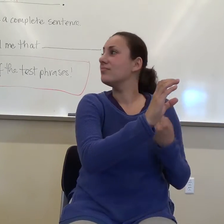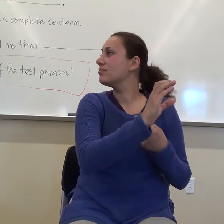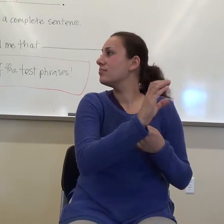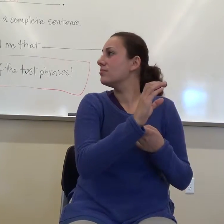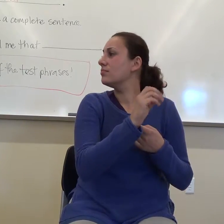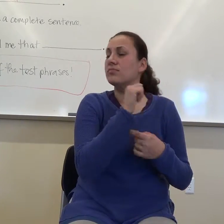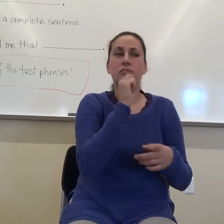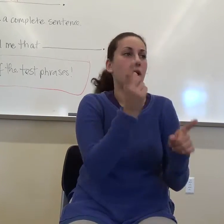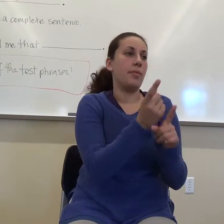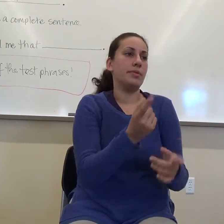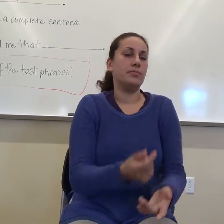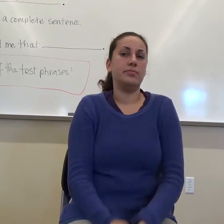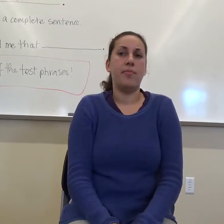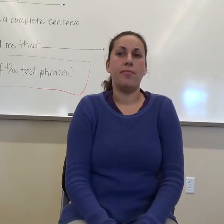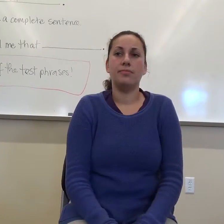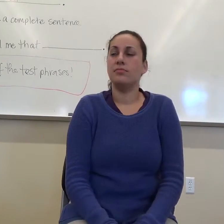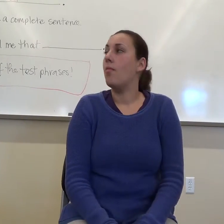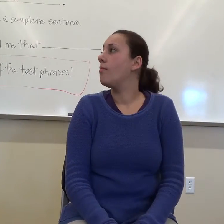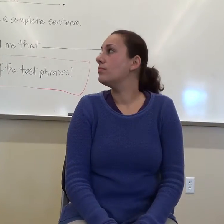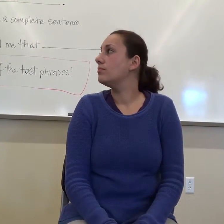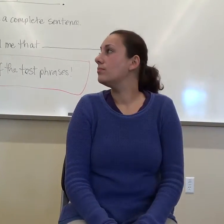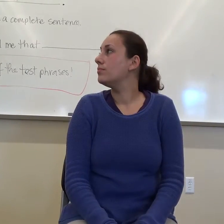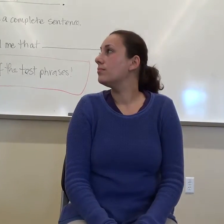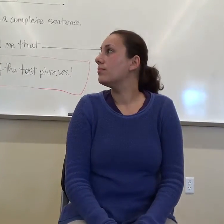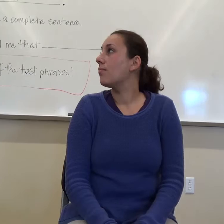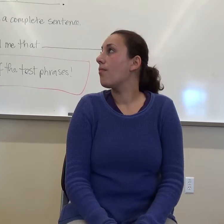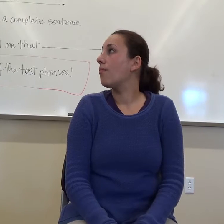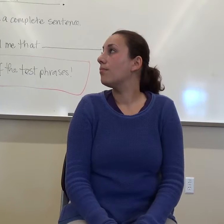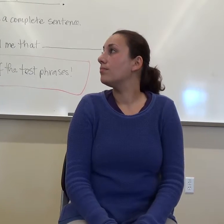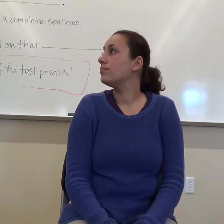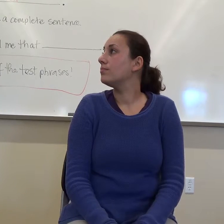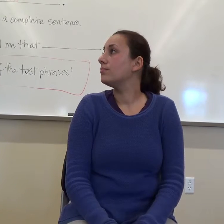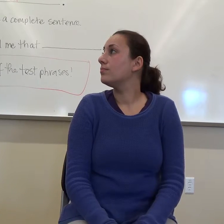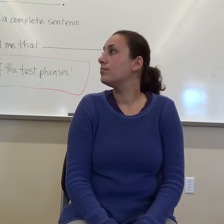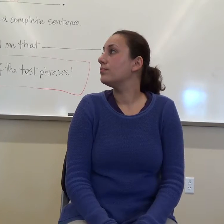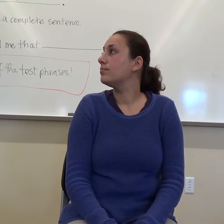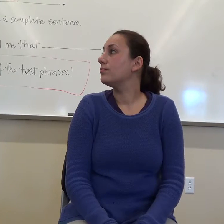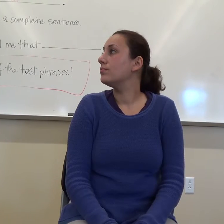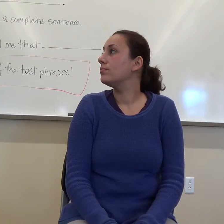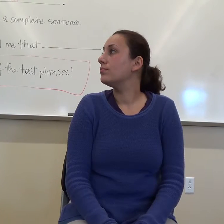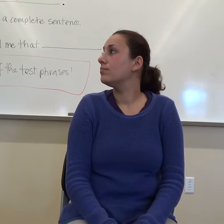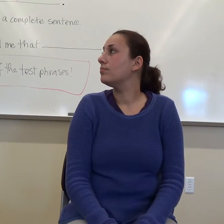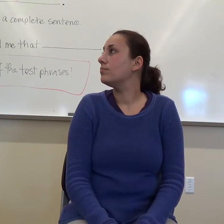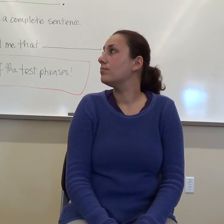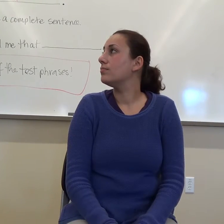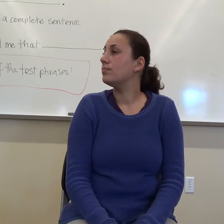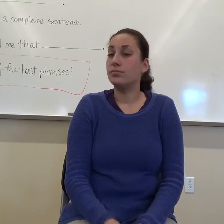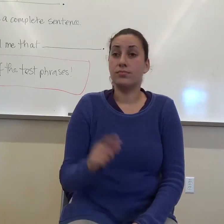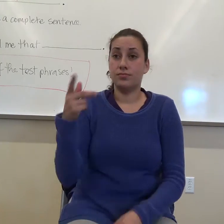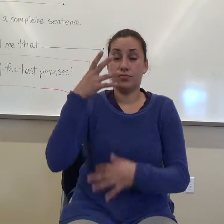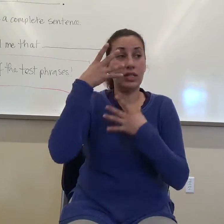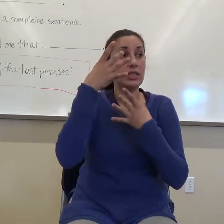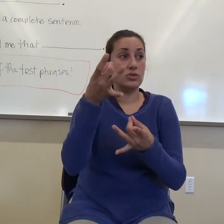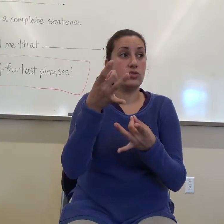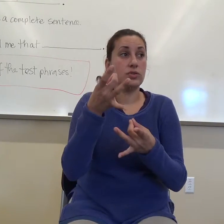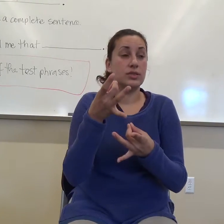an interesting thing that, again, we're going to look more into as we keep going with this list.